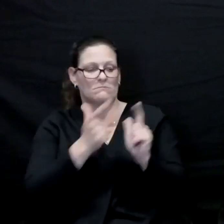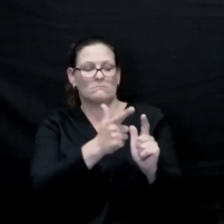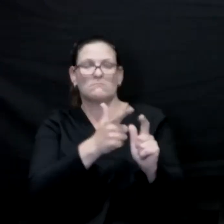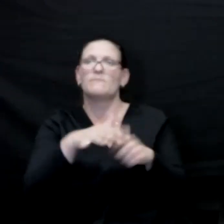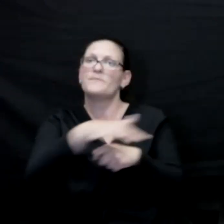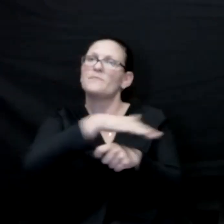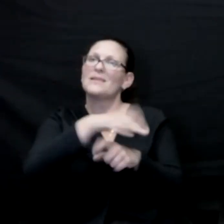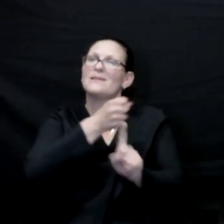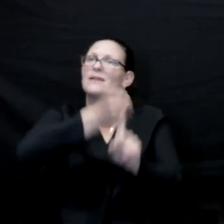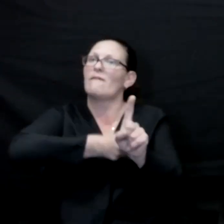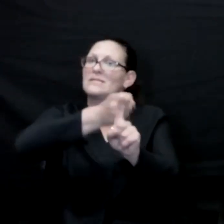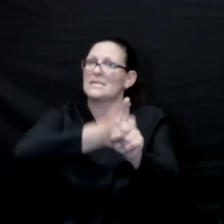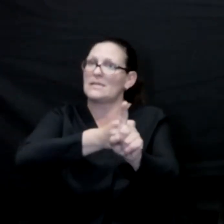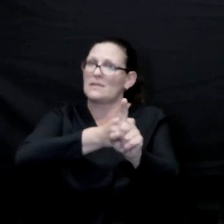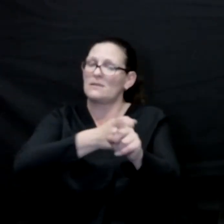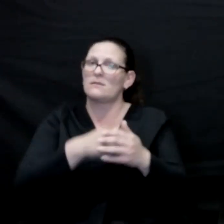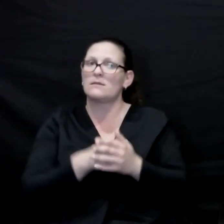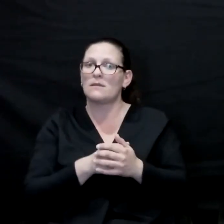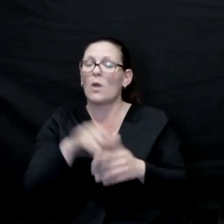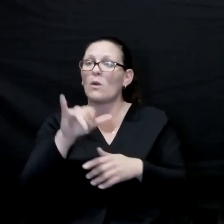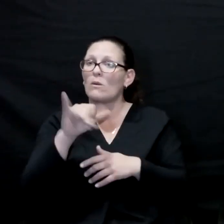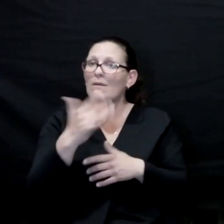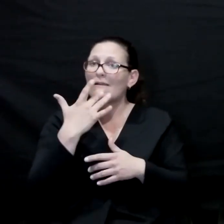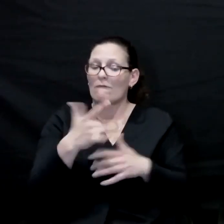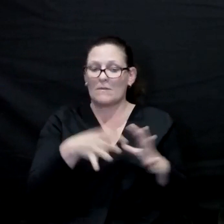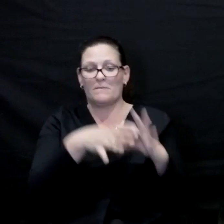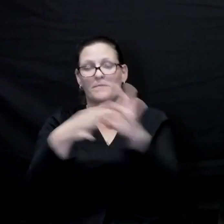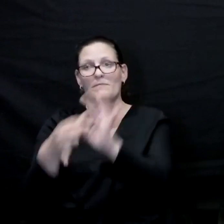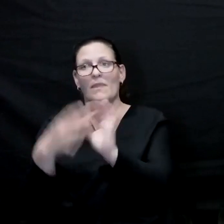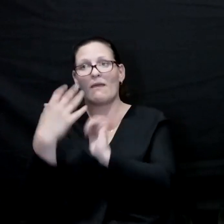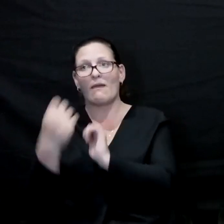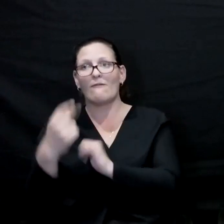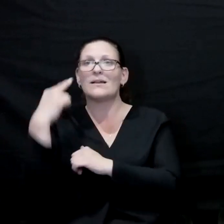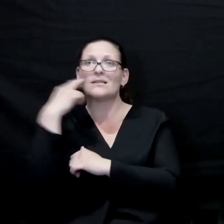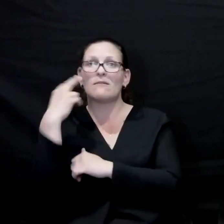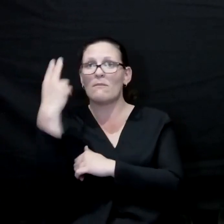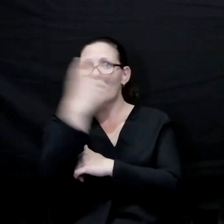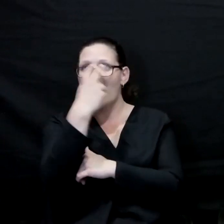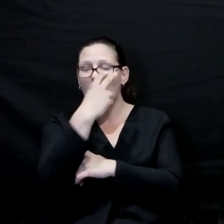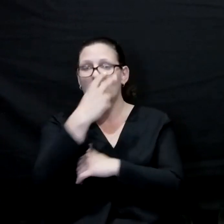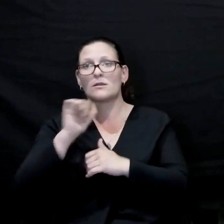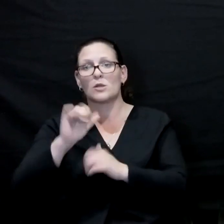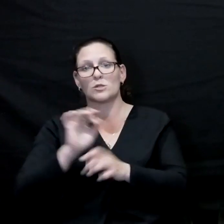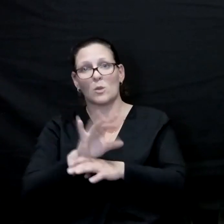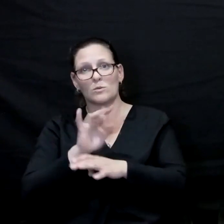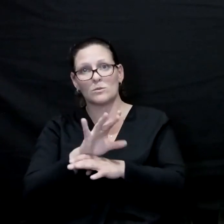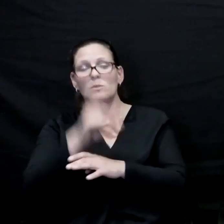you. Or if you're linked to a deafblind consultant, connect to them.